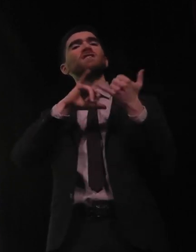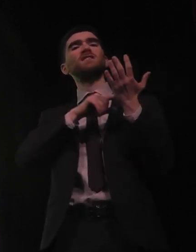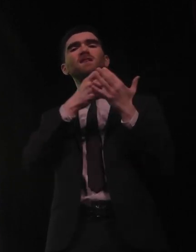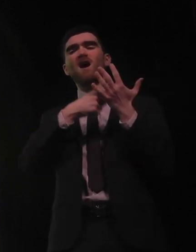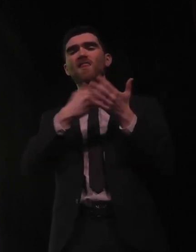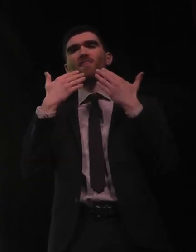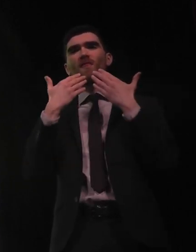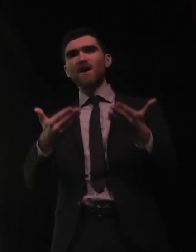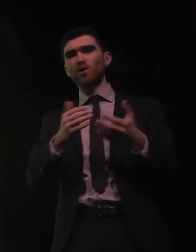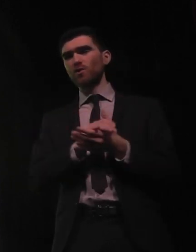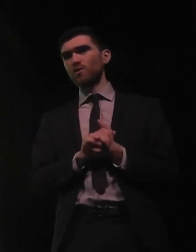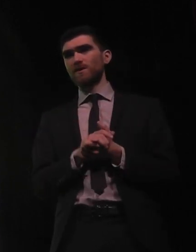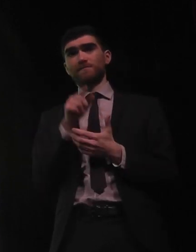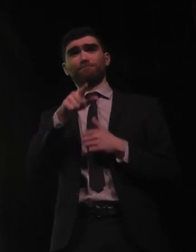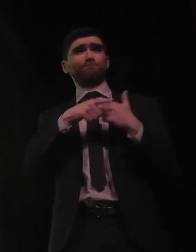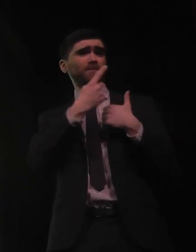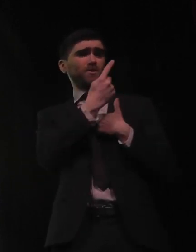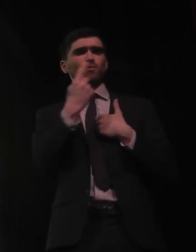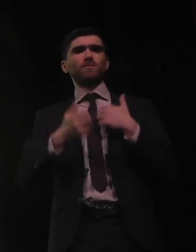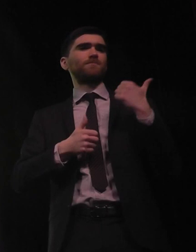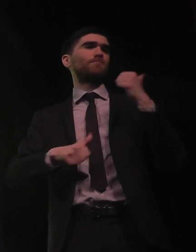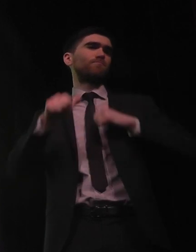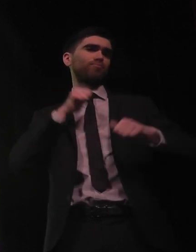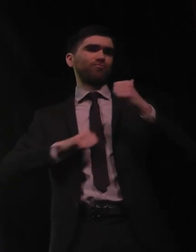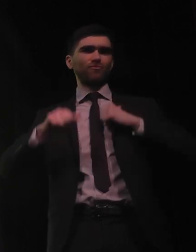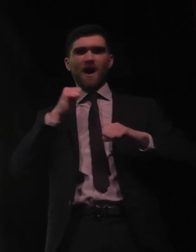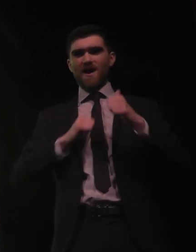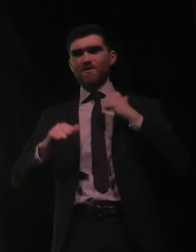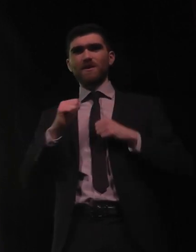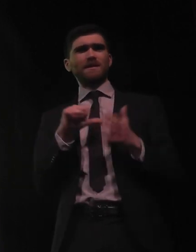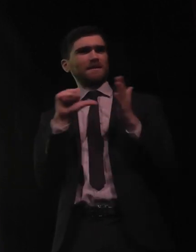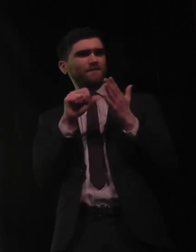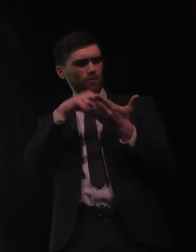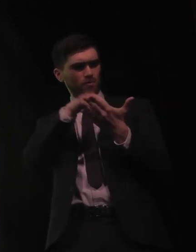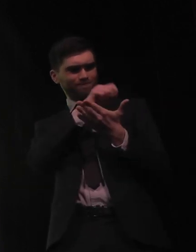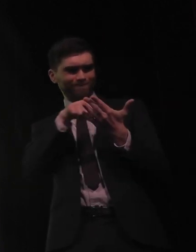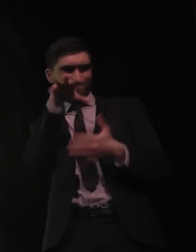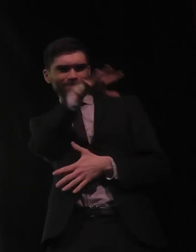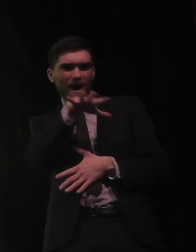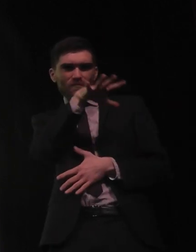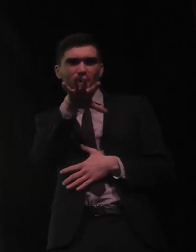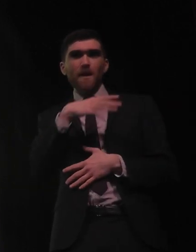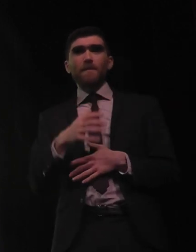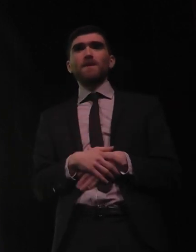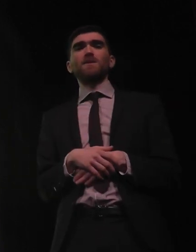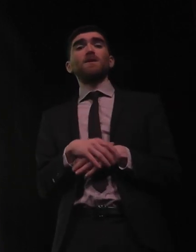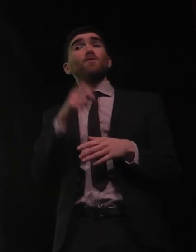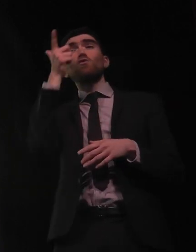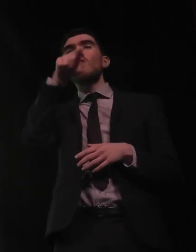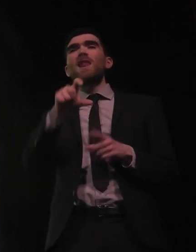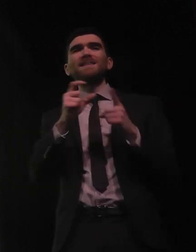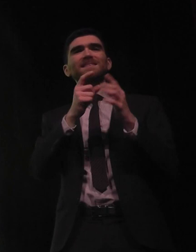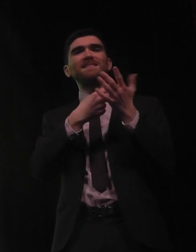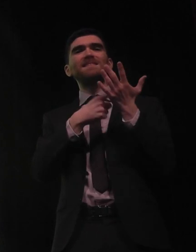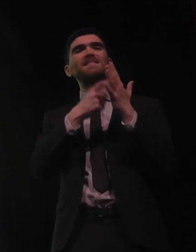You did the party proud in unforgiving by-election territory. Good luck, Darren Hall in